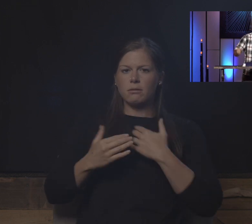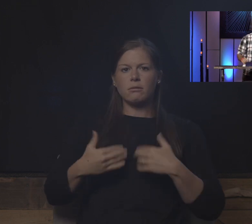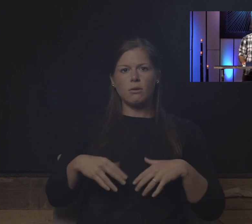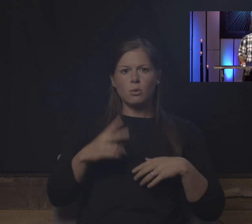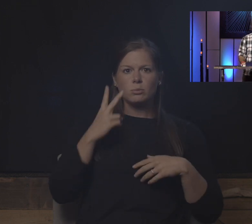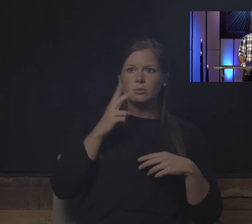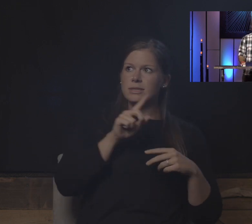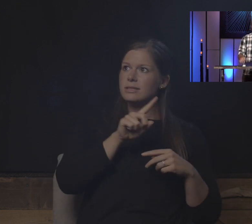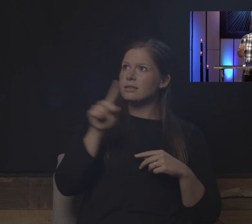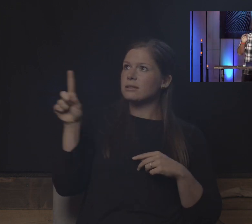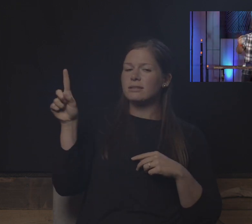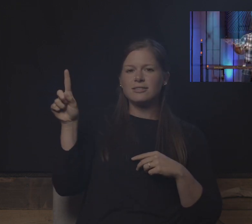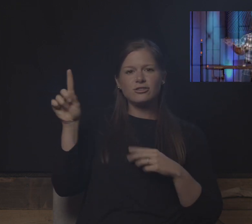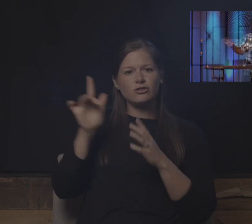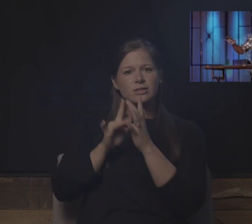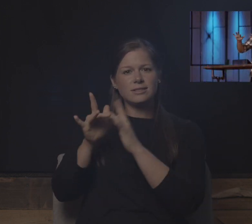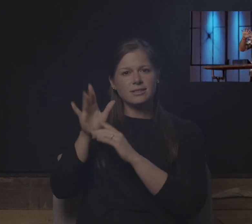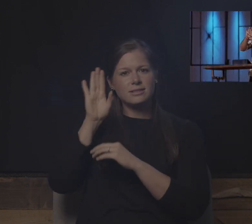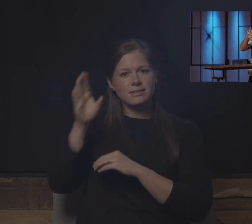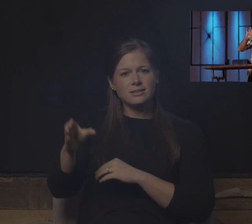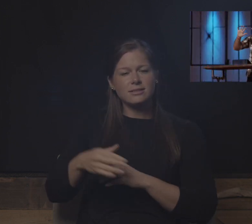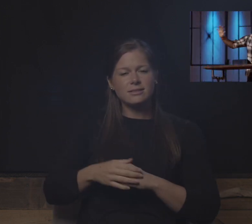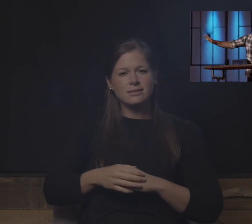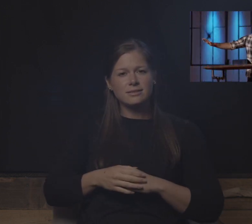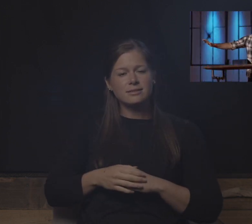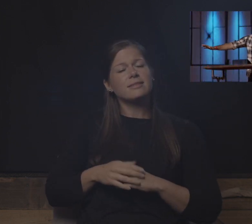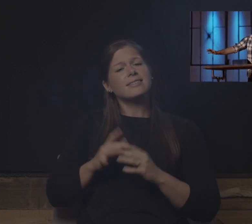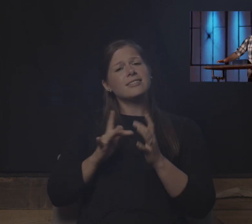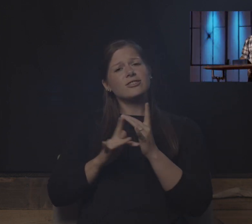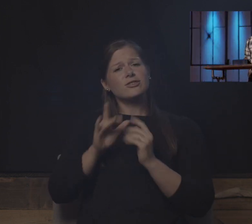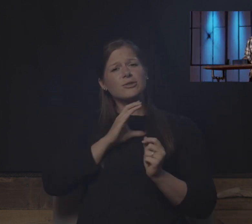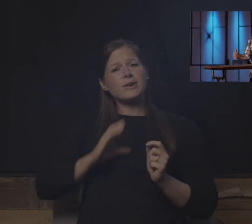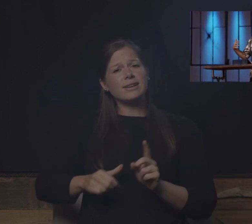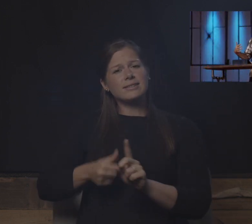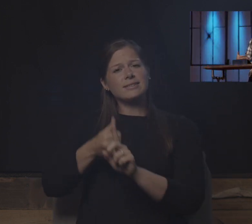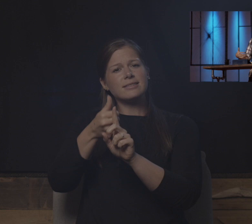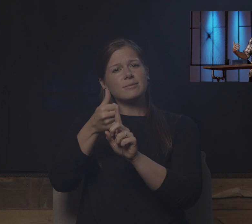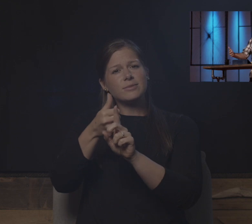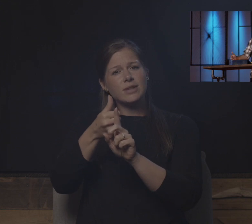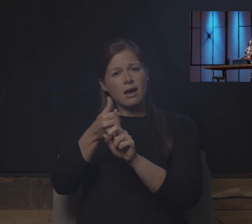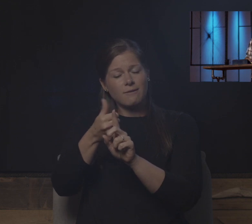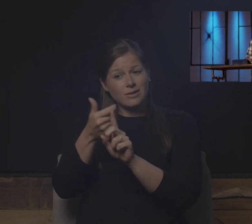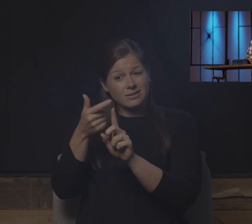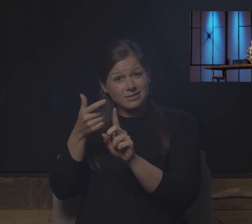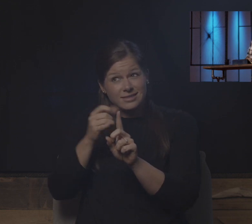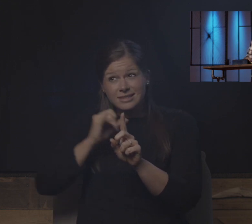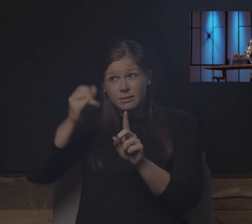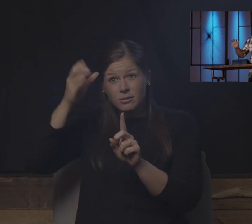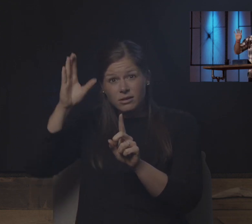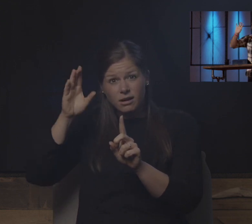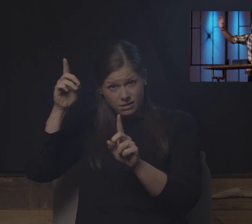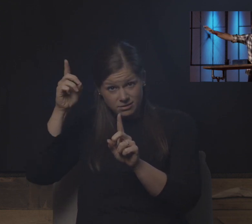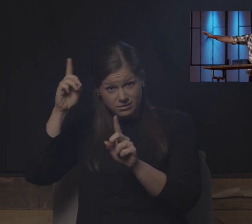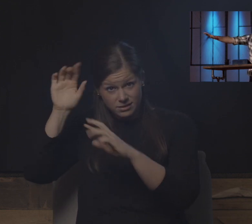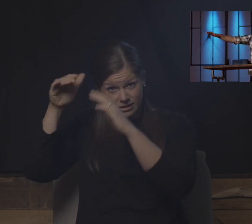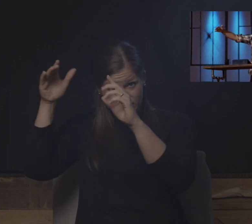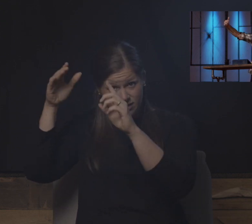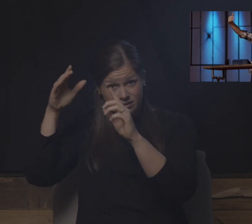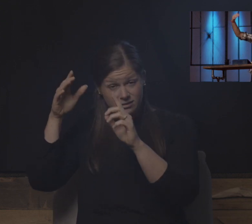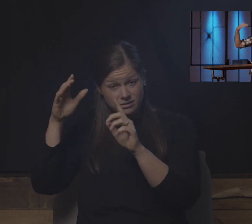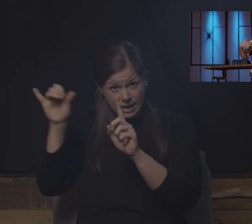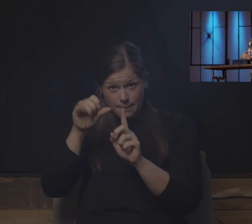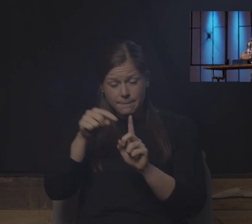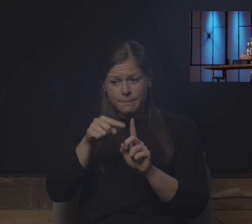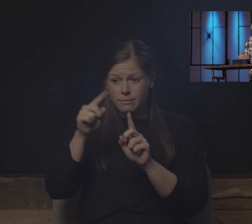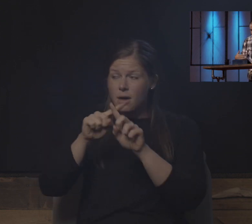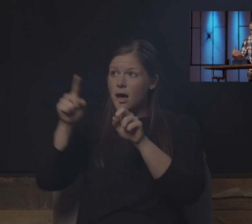and held on to, but he emptied himself of all the honors of being worshiped as God in heaven. And he empties himself of that.